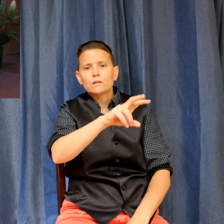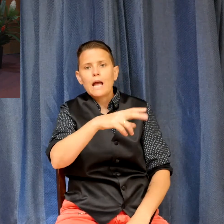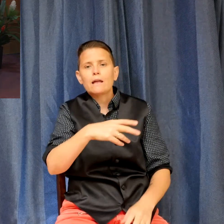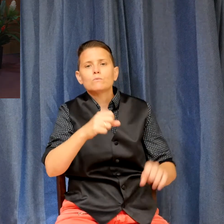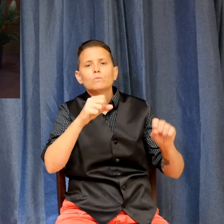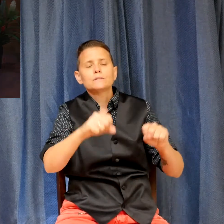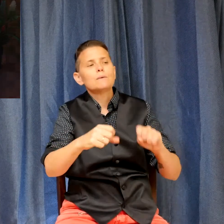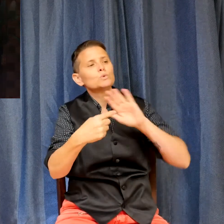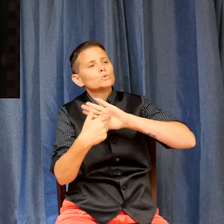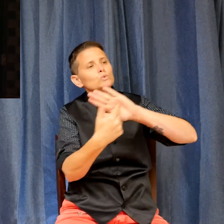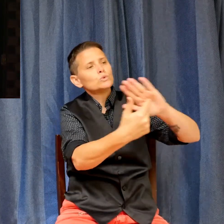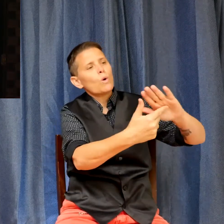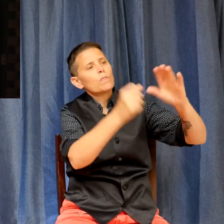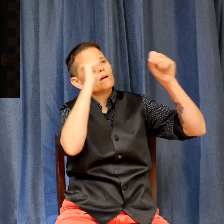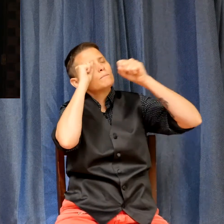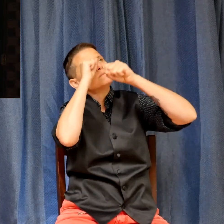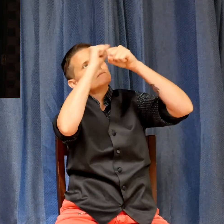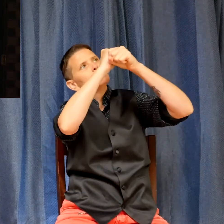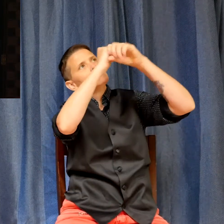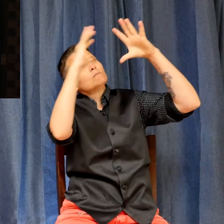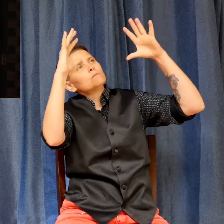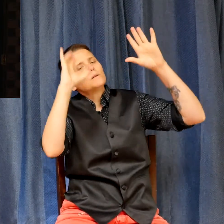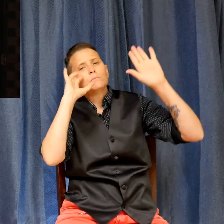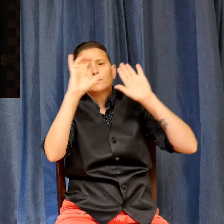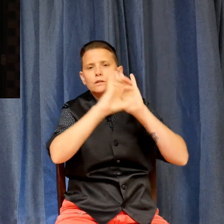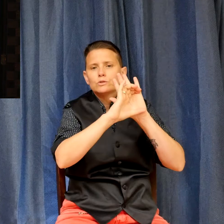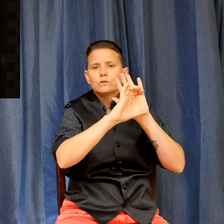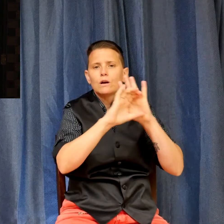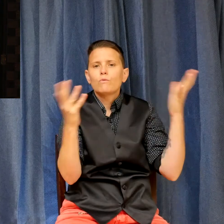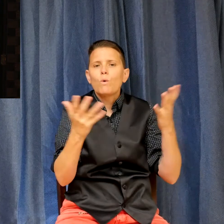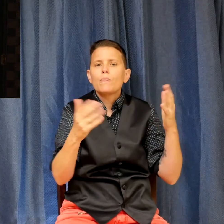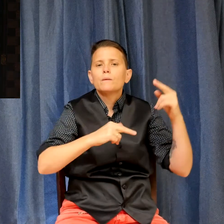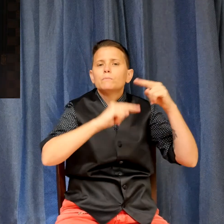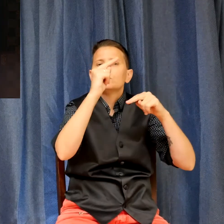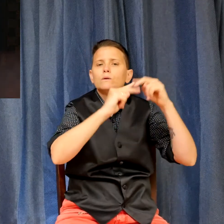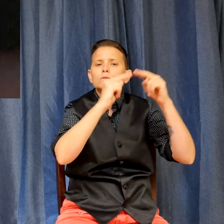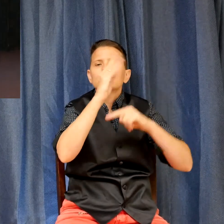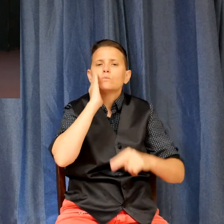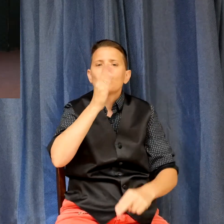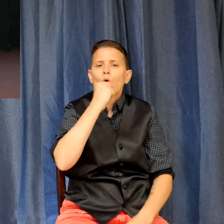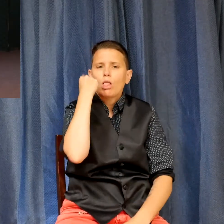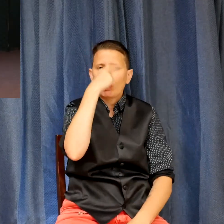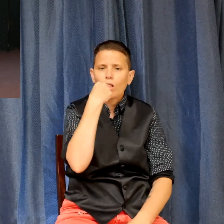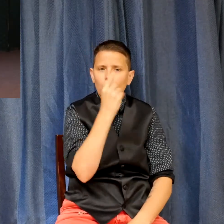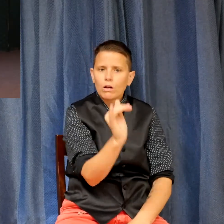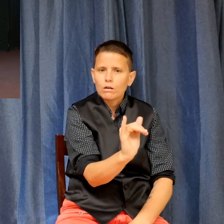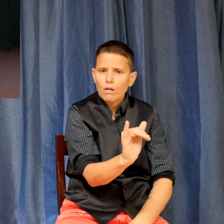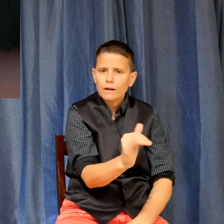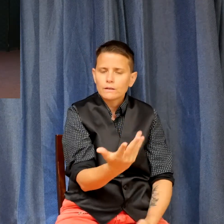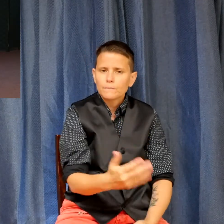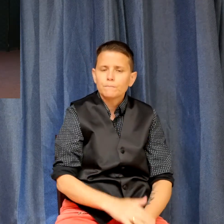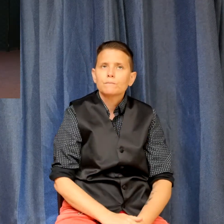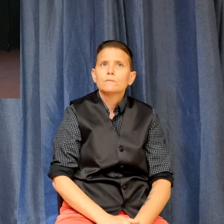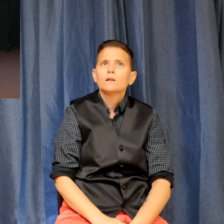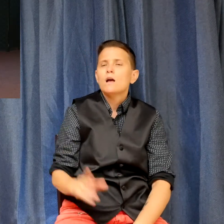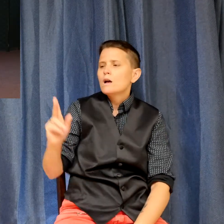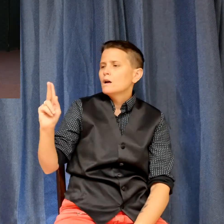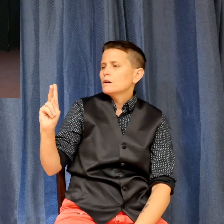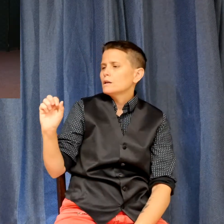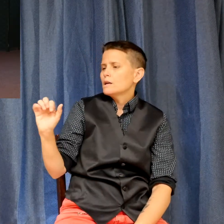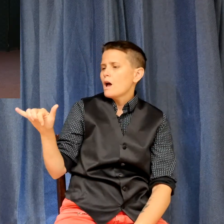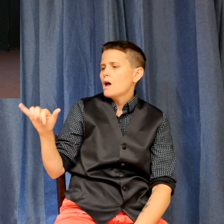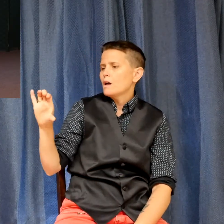what Joe Dispenza does in that meditation CD. Beautiful. Thank you. And There you go. Kay,